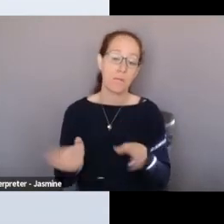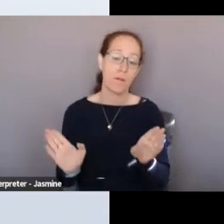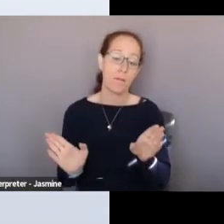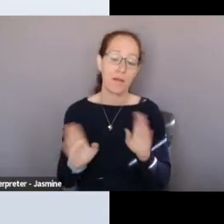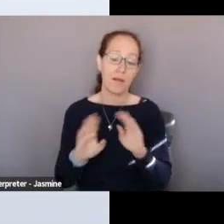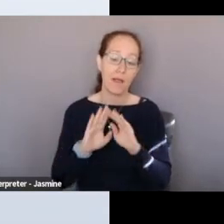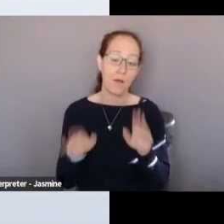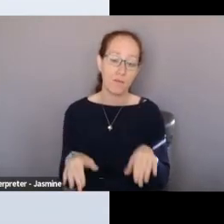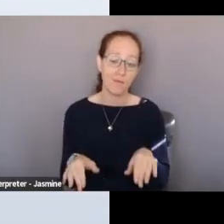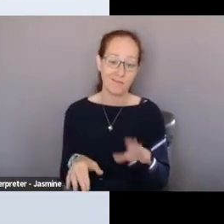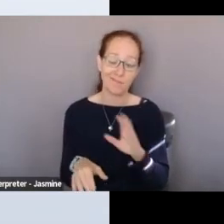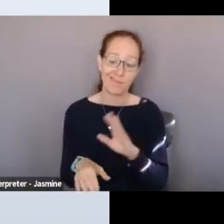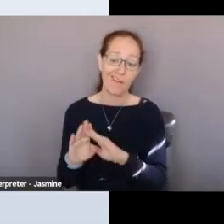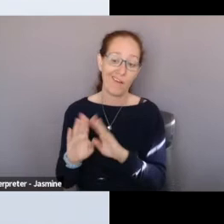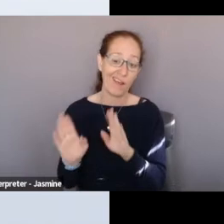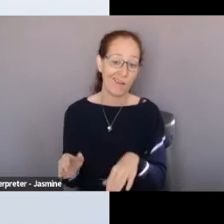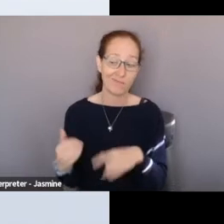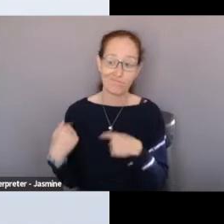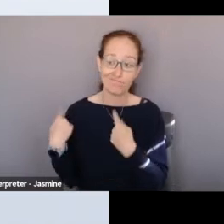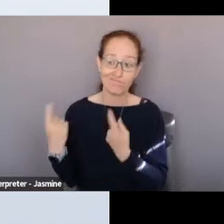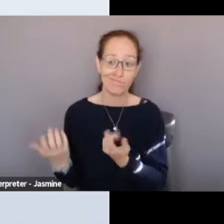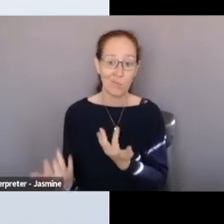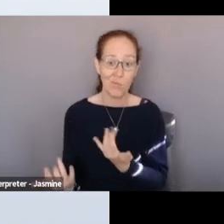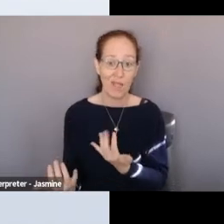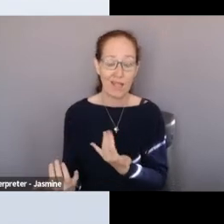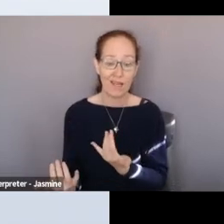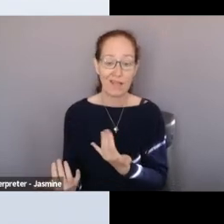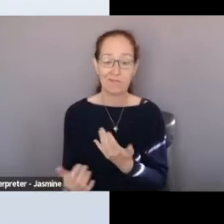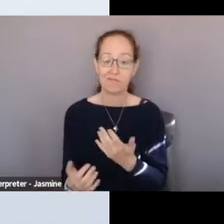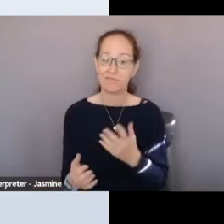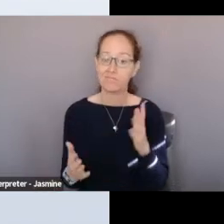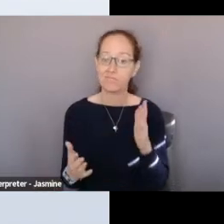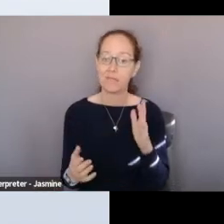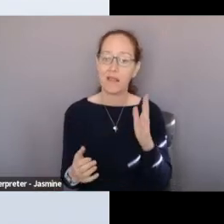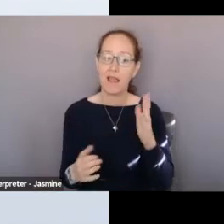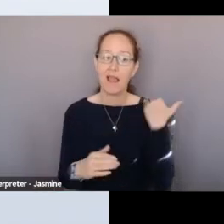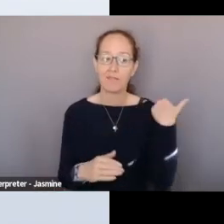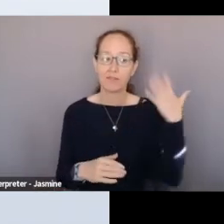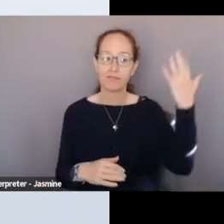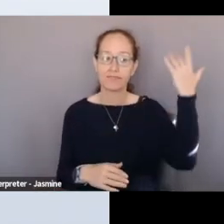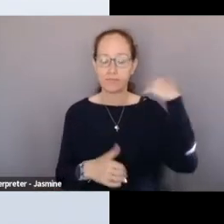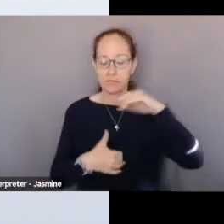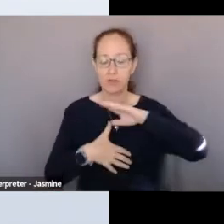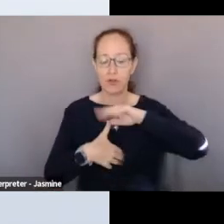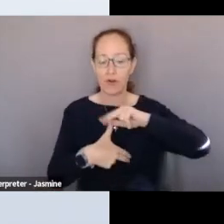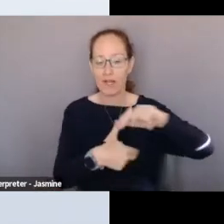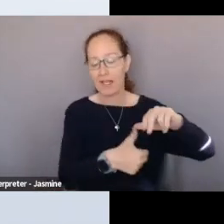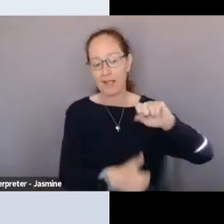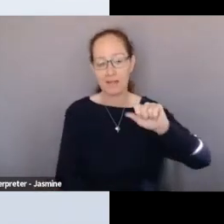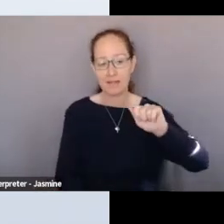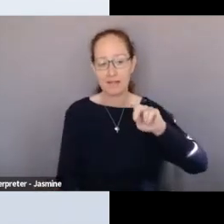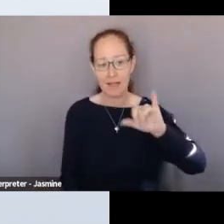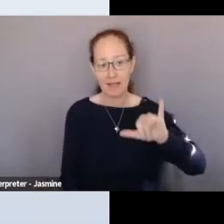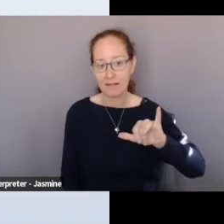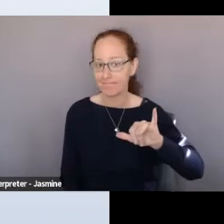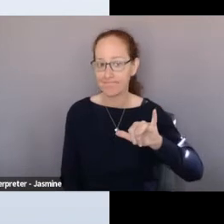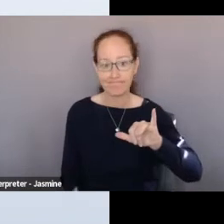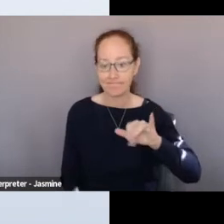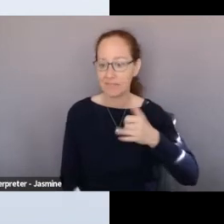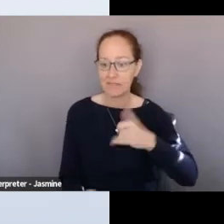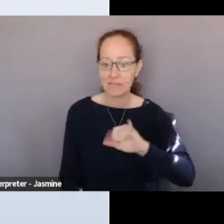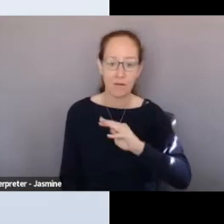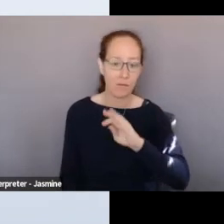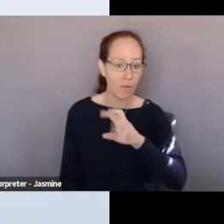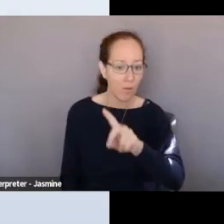mold remediation from Hurricane Sandy. And so they're creating the tour narrative, elevating the issues that they're dealing